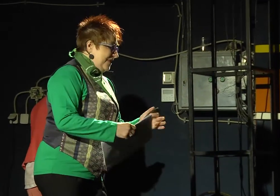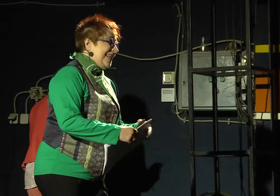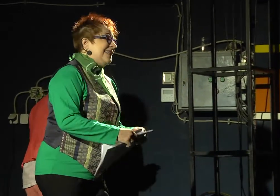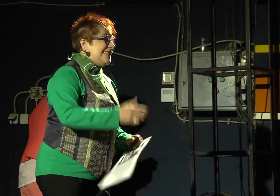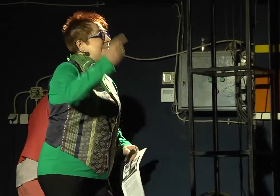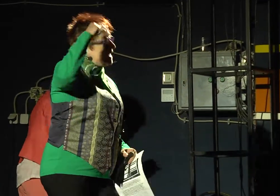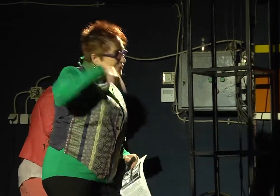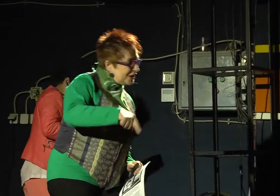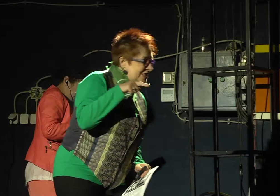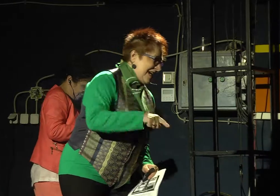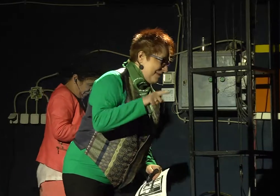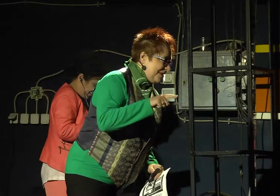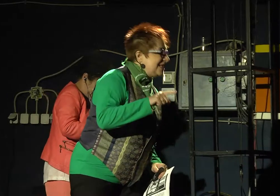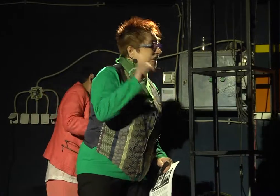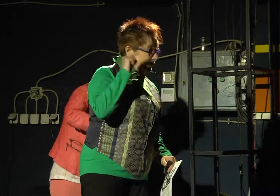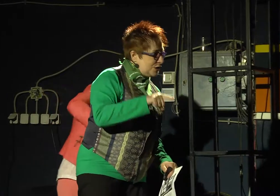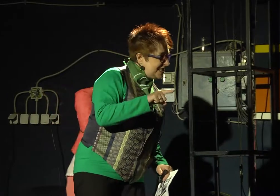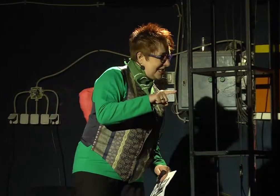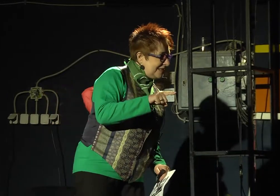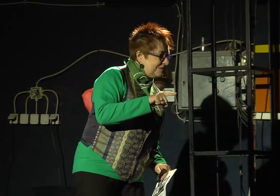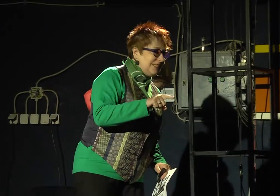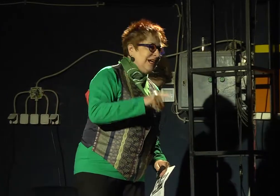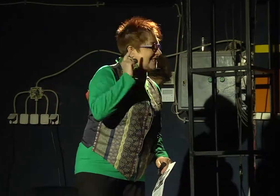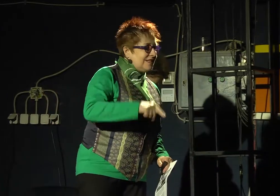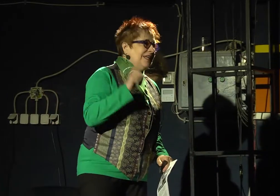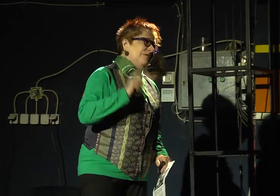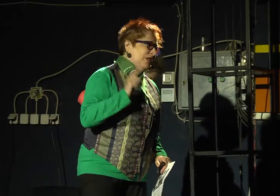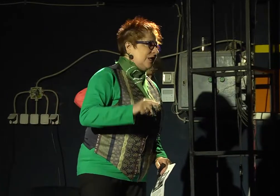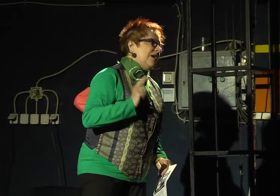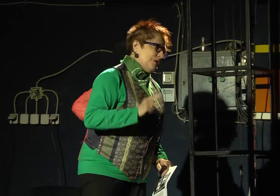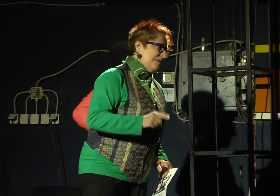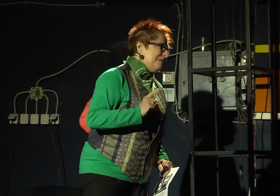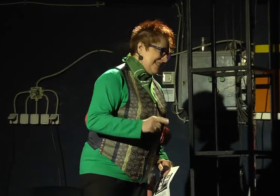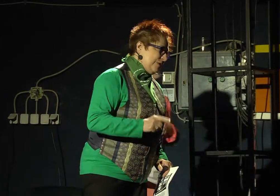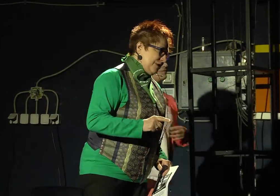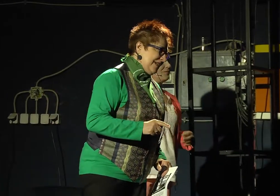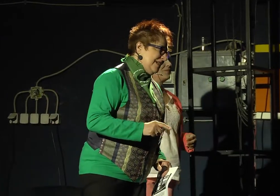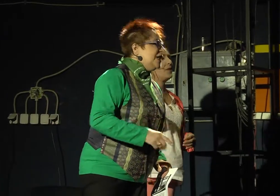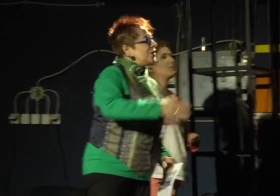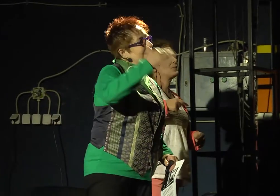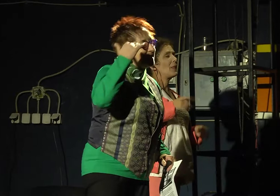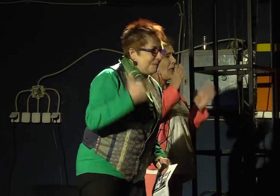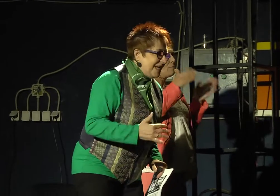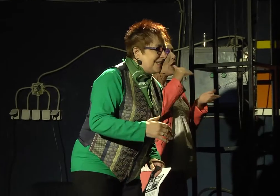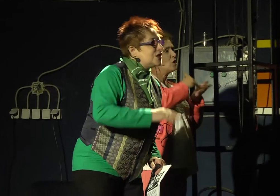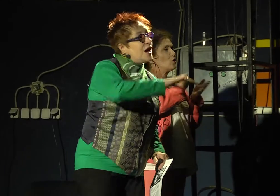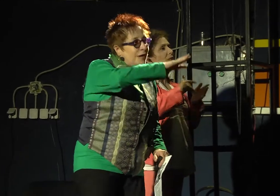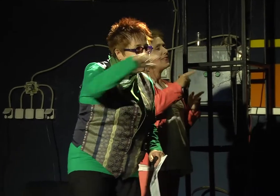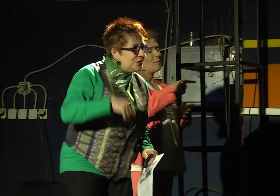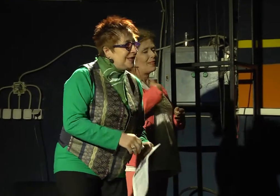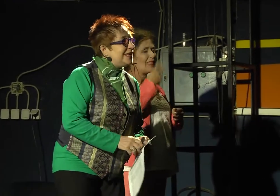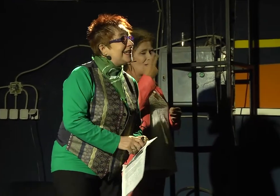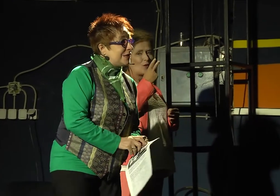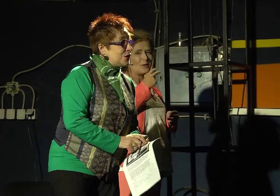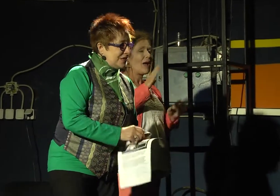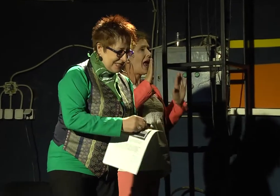Despite the fact that this is my third time in your city, I still haven't learned how to speak Macedonian. So I'm going to speak English. How are